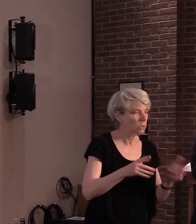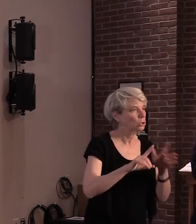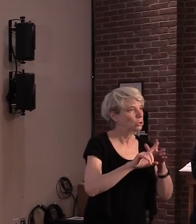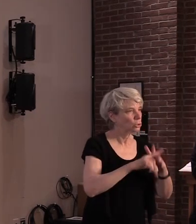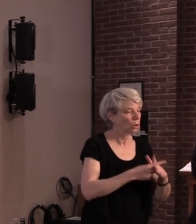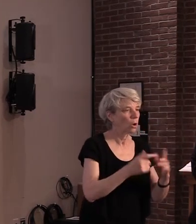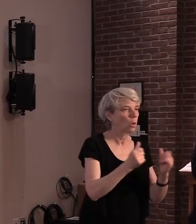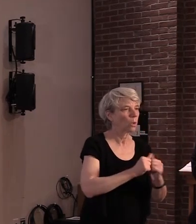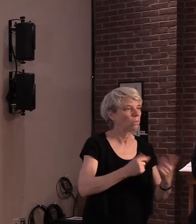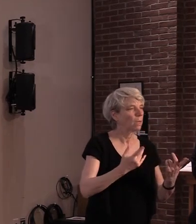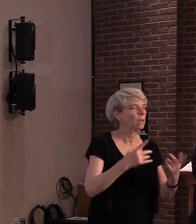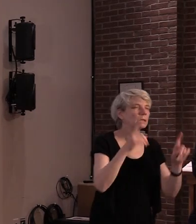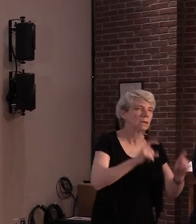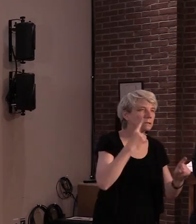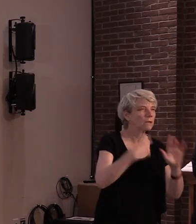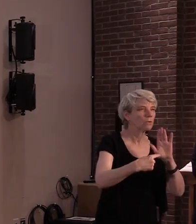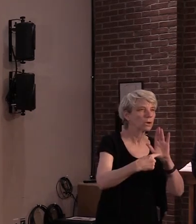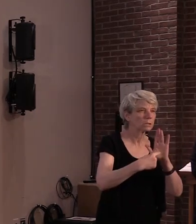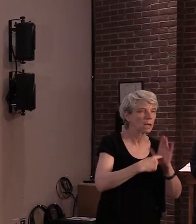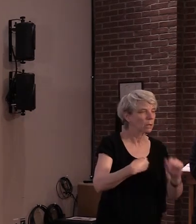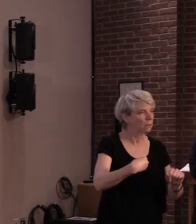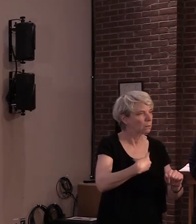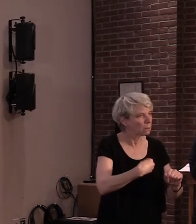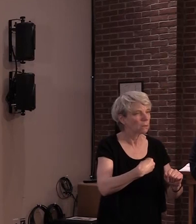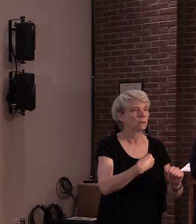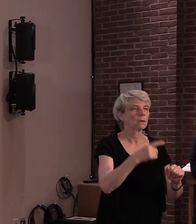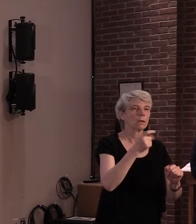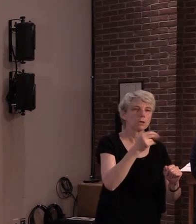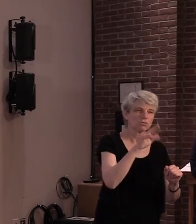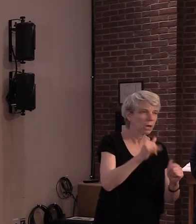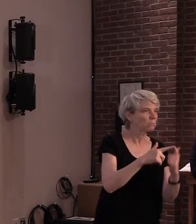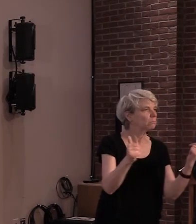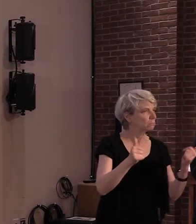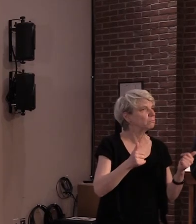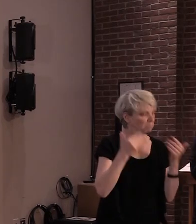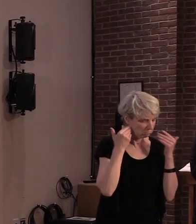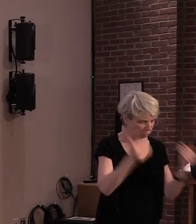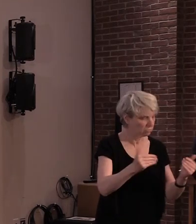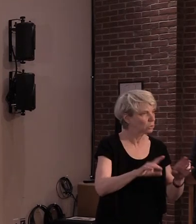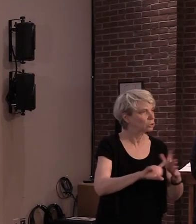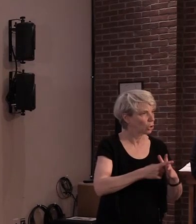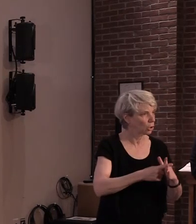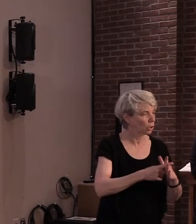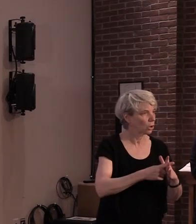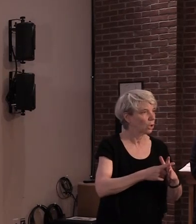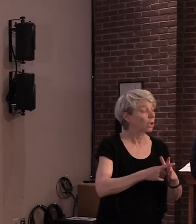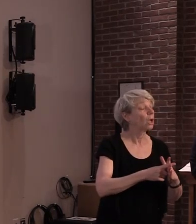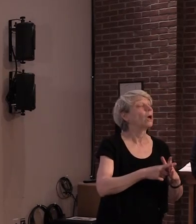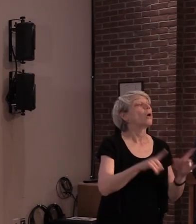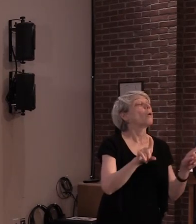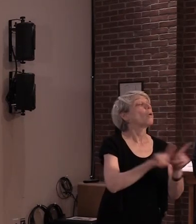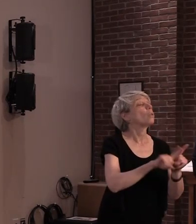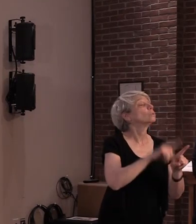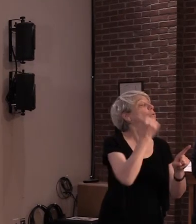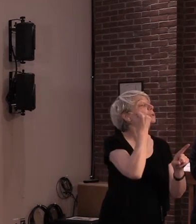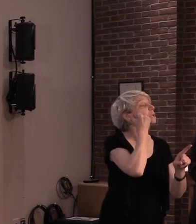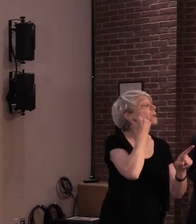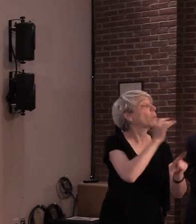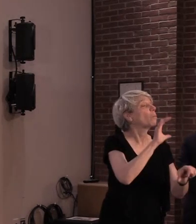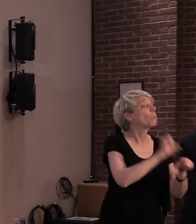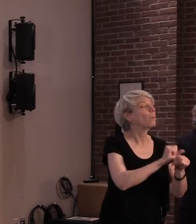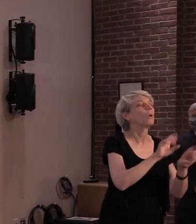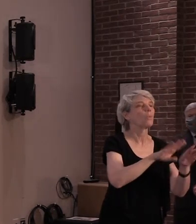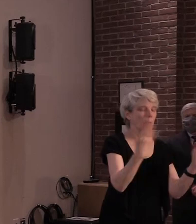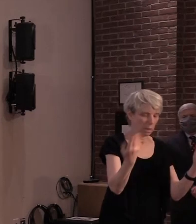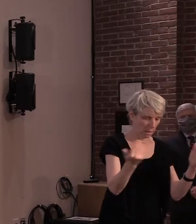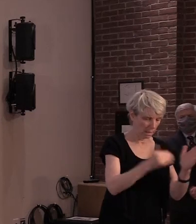immediately. The third area that may restart effective immediately is dental services. The